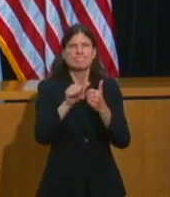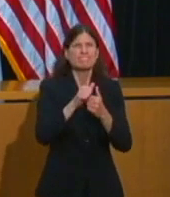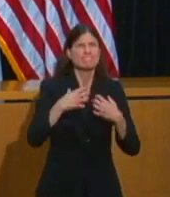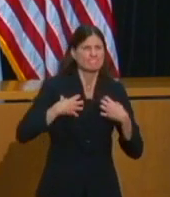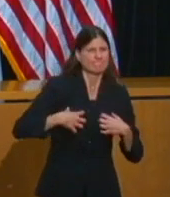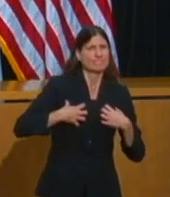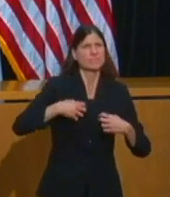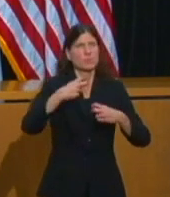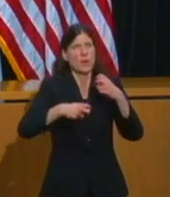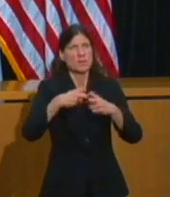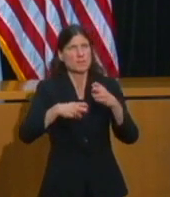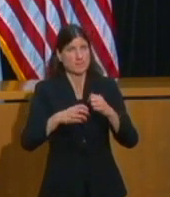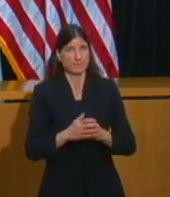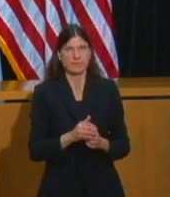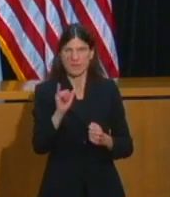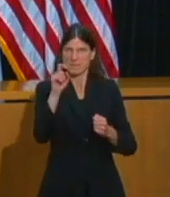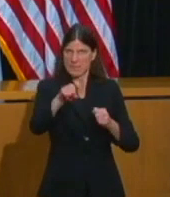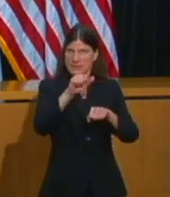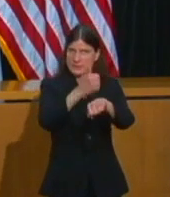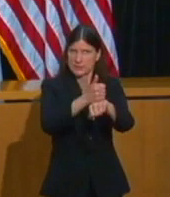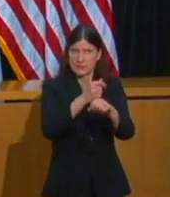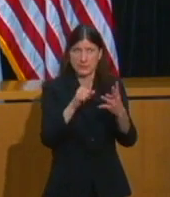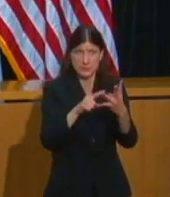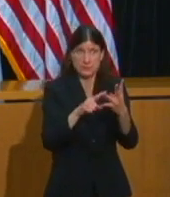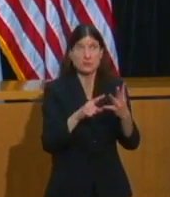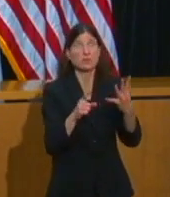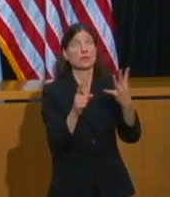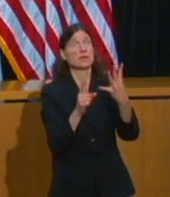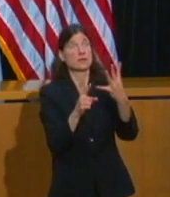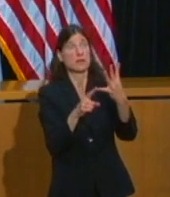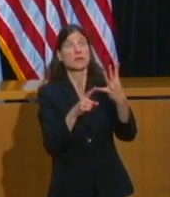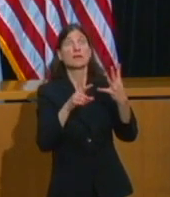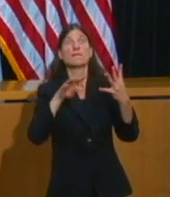to due to a medical condition or disability.